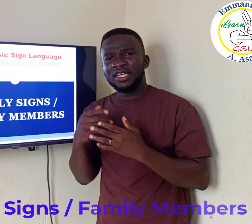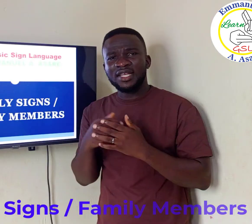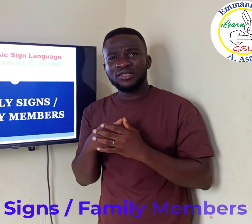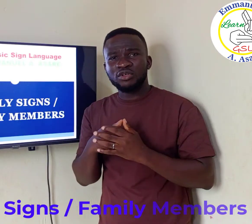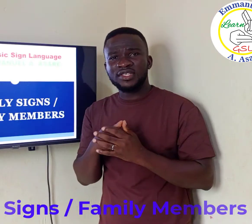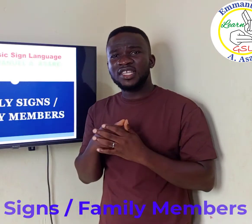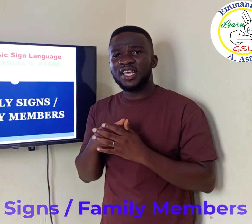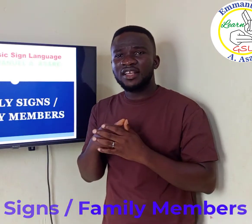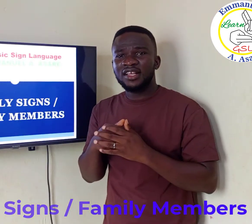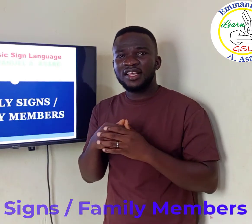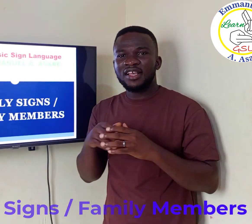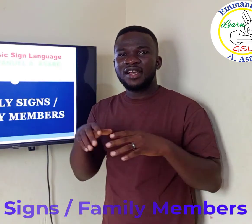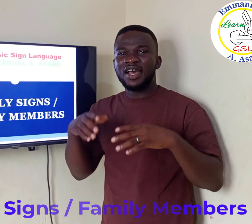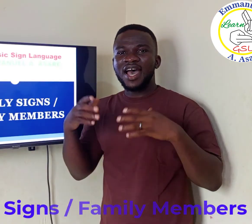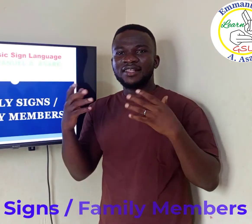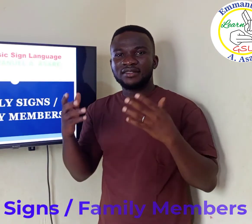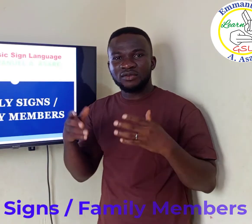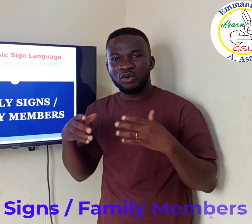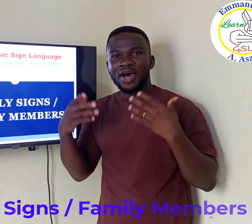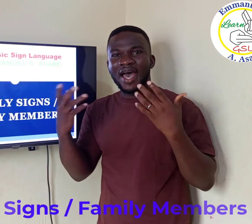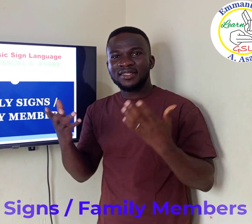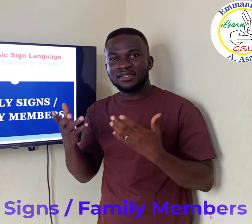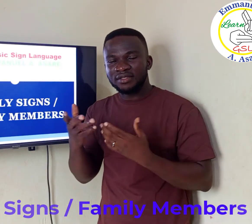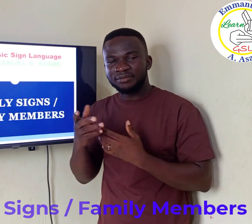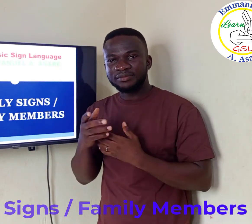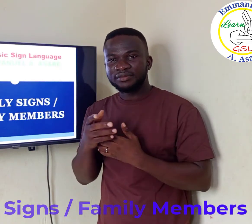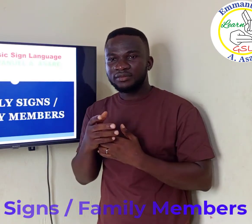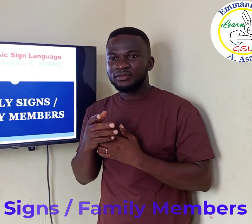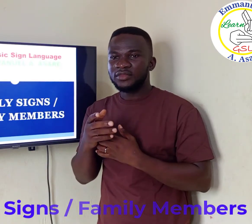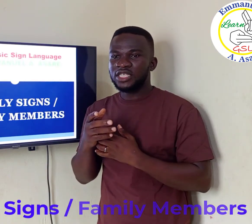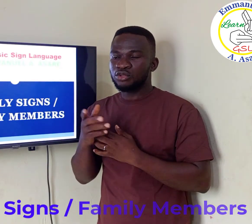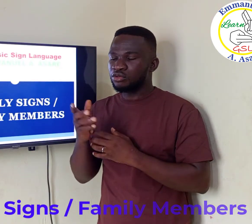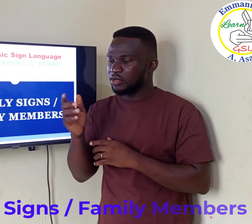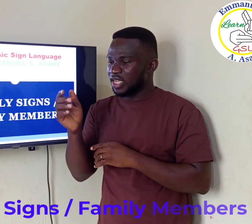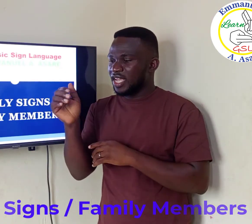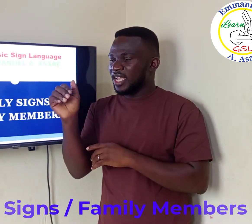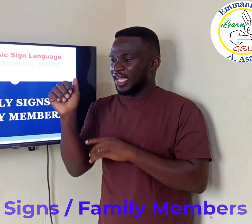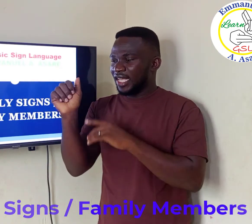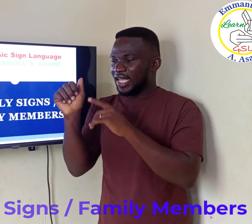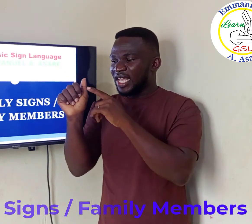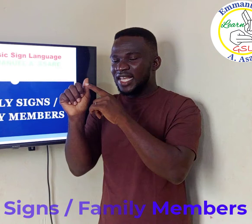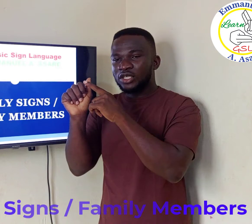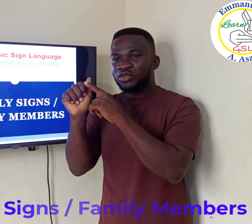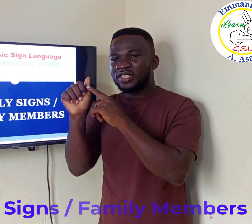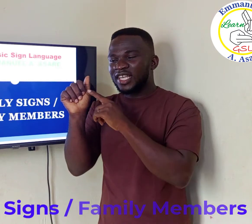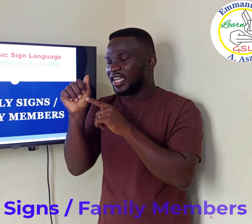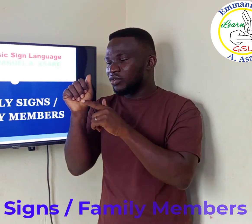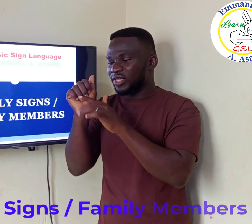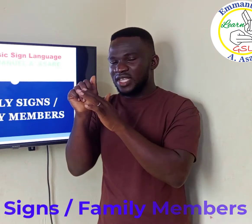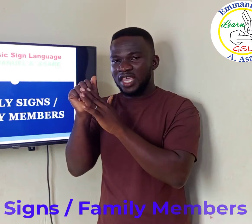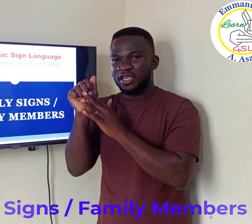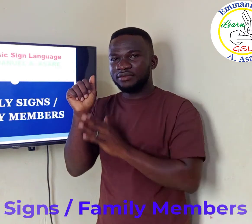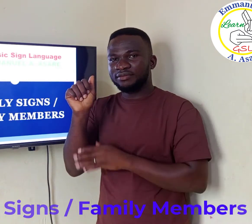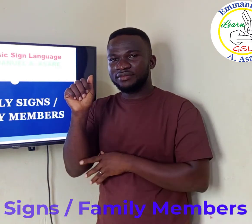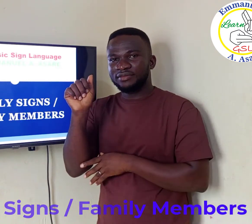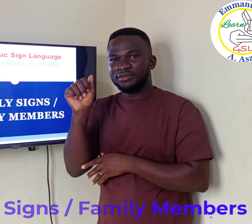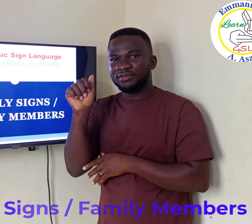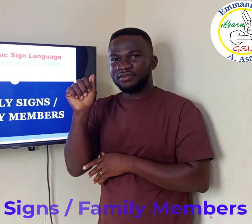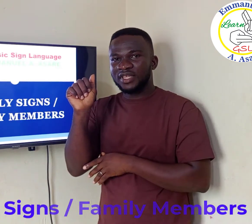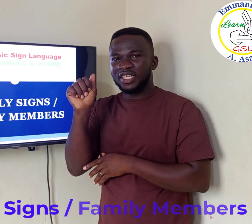let's consider aunt or auntie. So, it's also signed with A. The